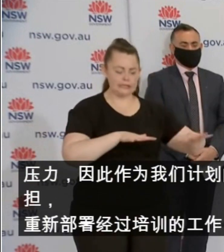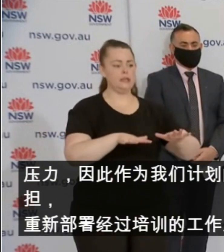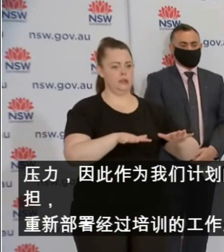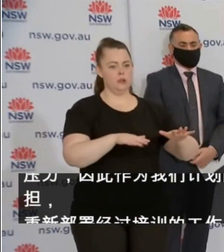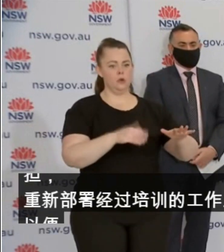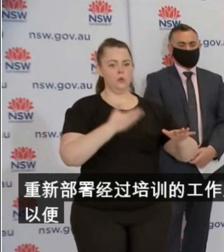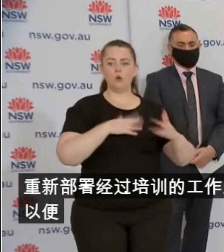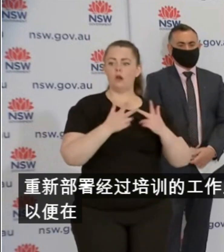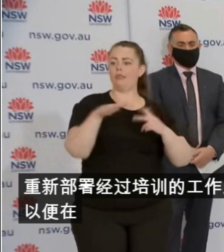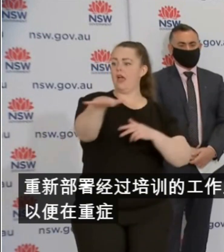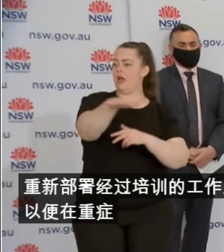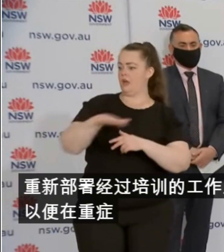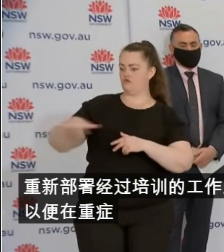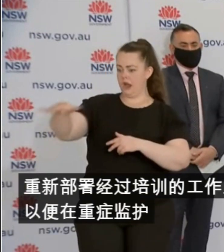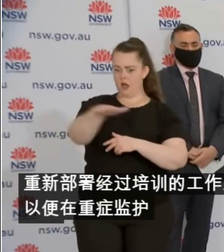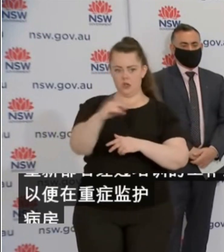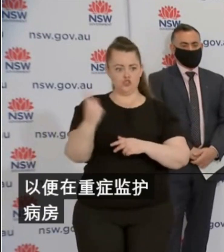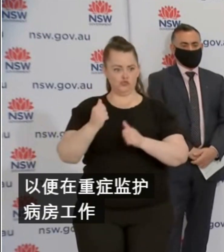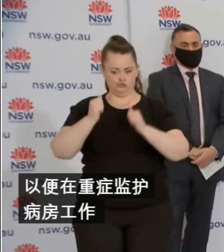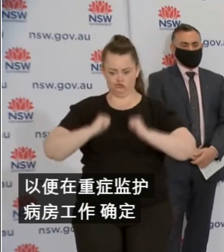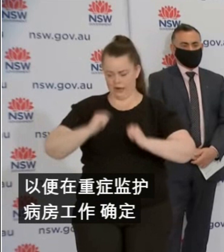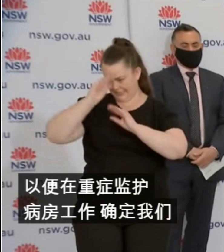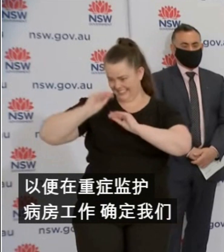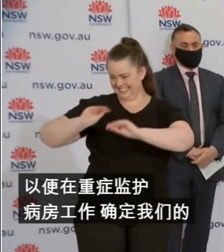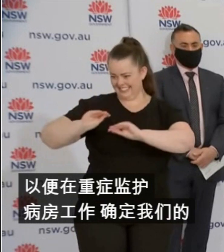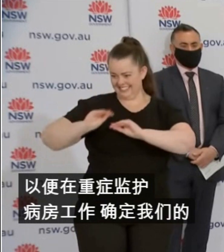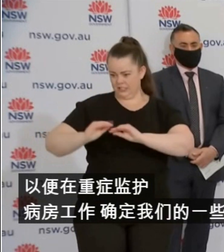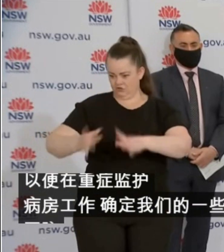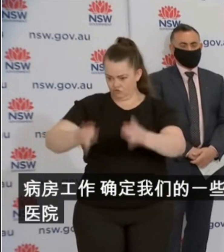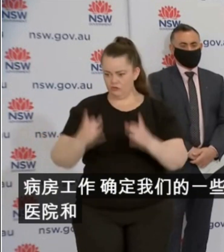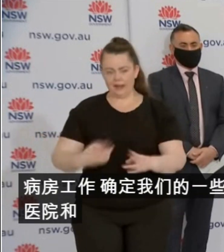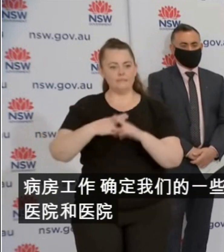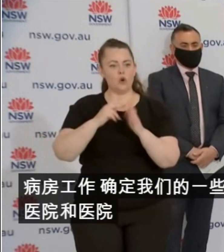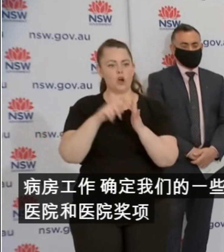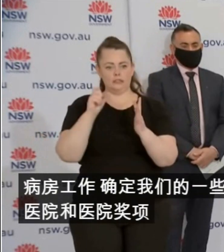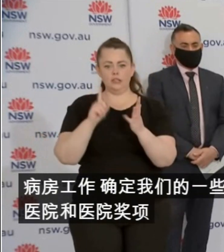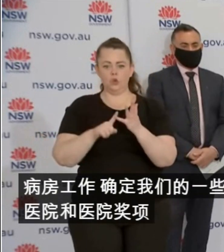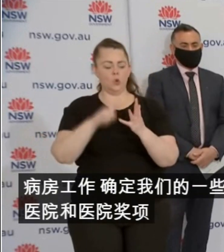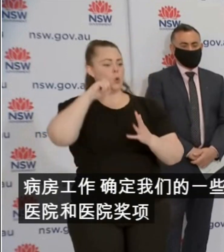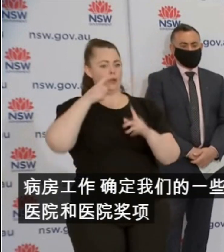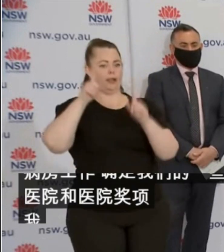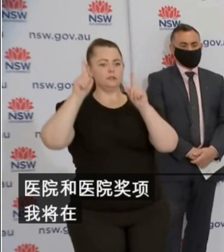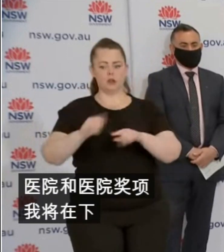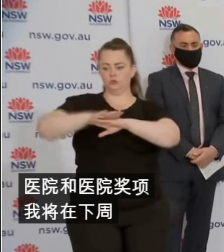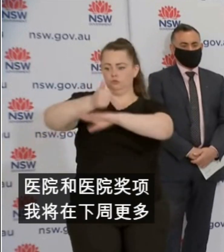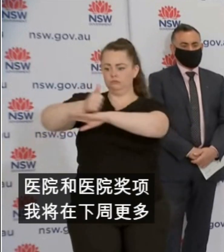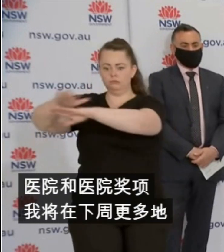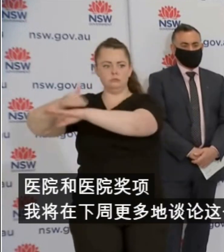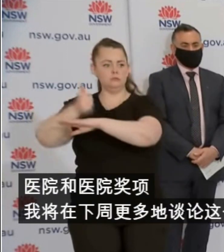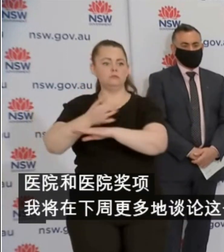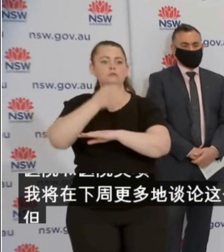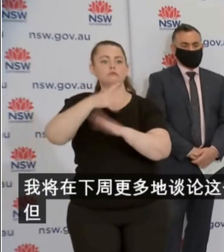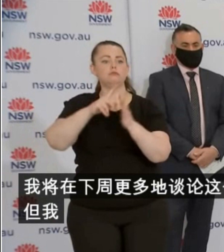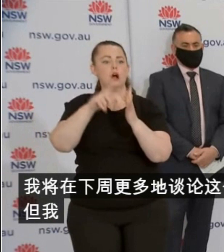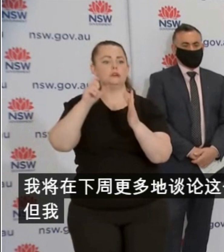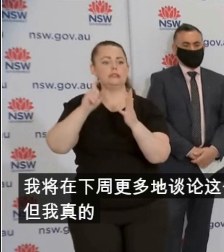the staff that have been trained up to work in intensive care units, to reconfigure some of our hospitals and hospital wards. I'll have more to say